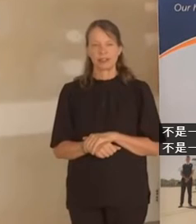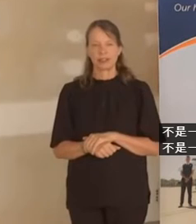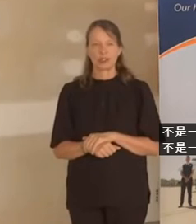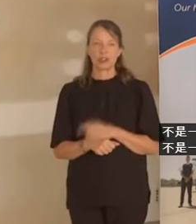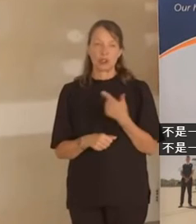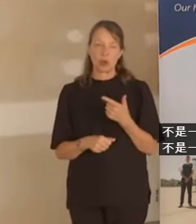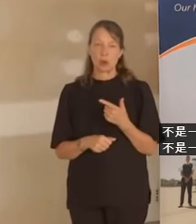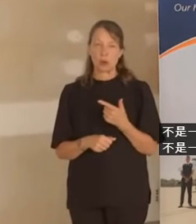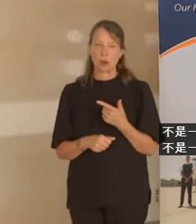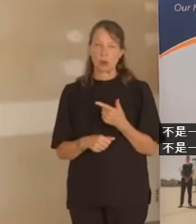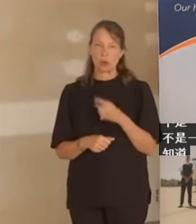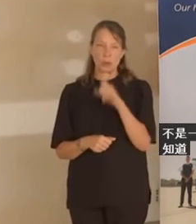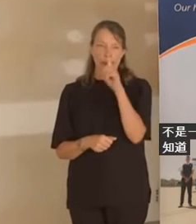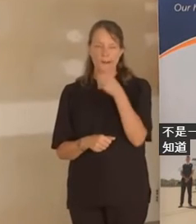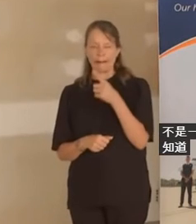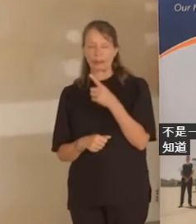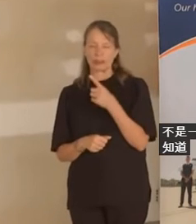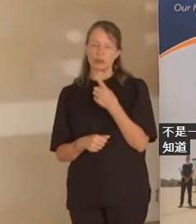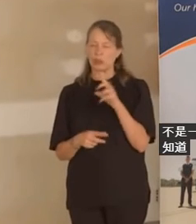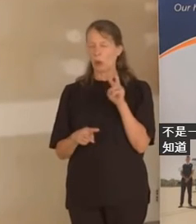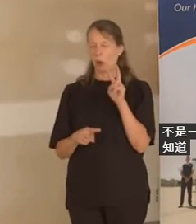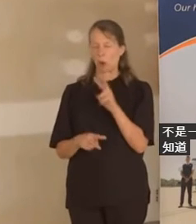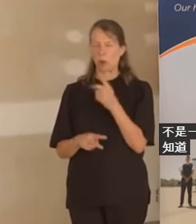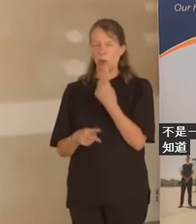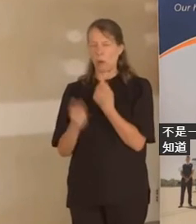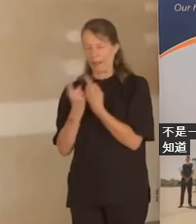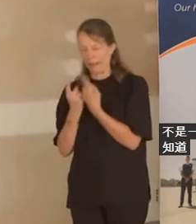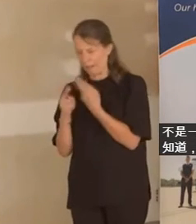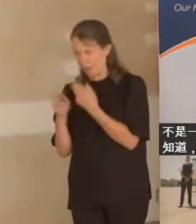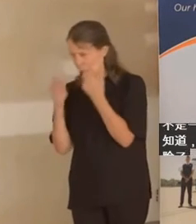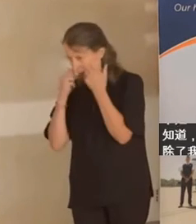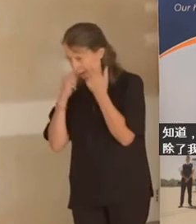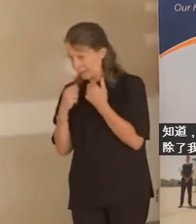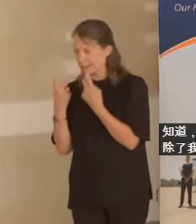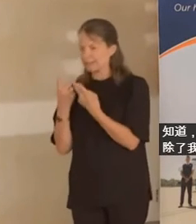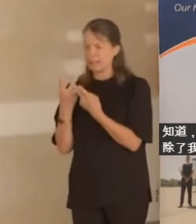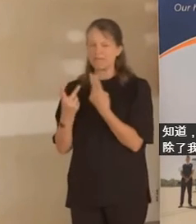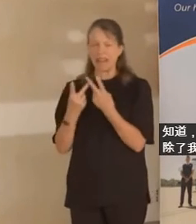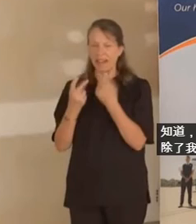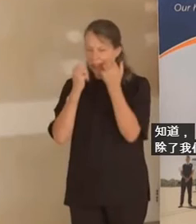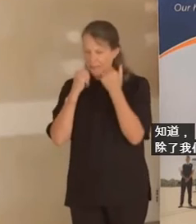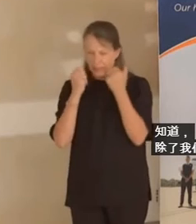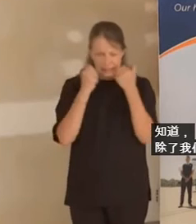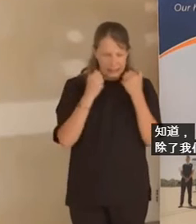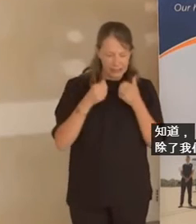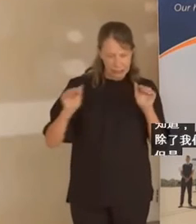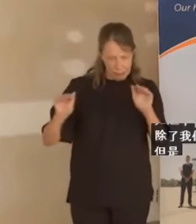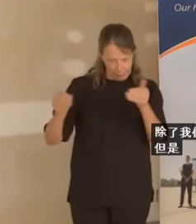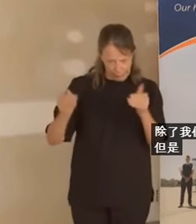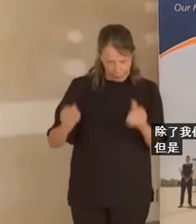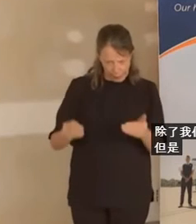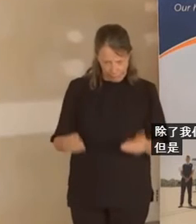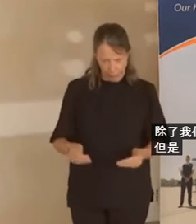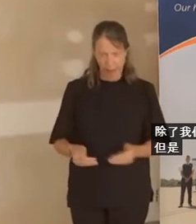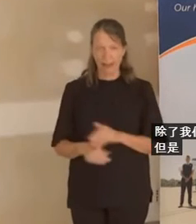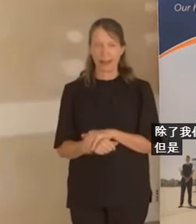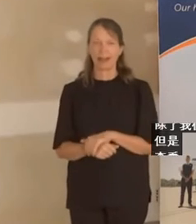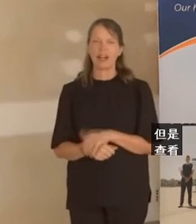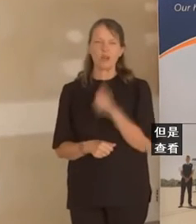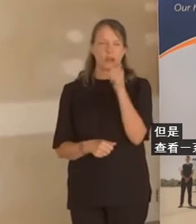indicator is perfect. We know that there are other cases out there beyond what we see in the numbers,